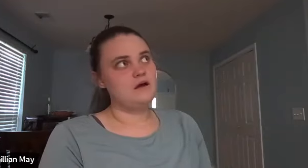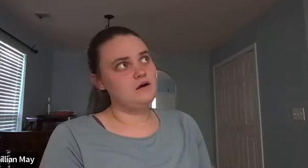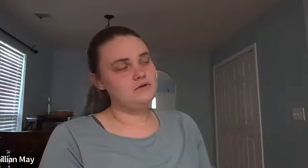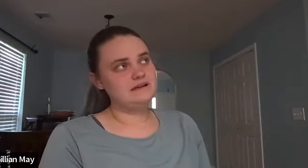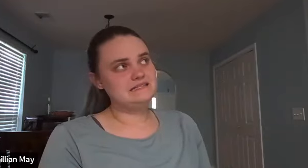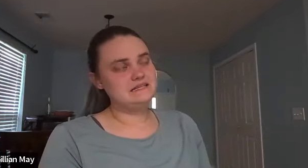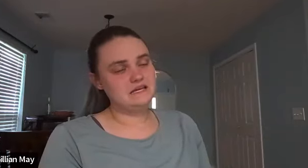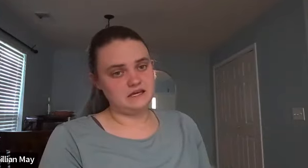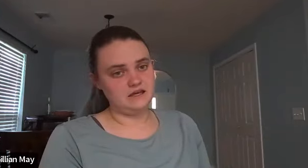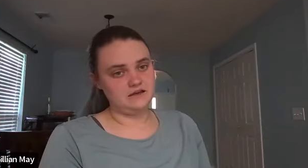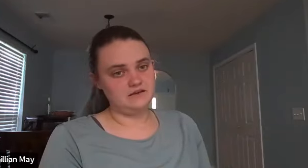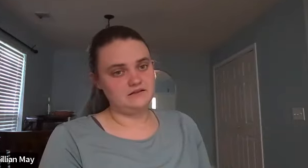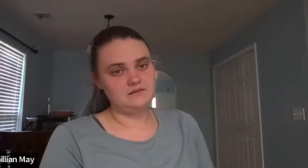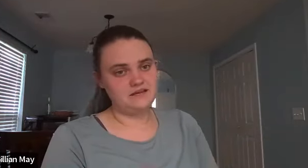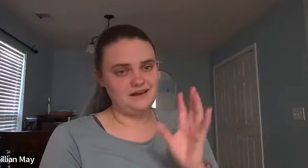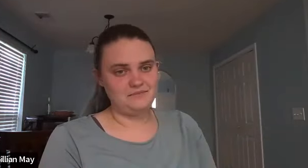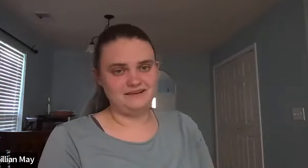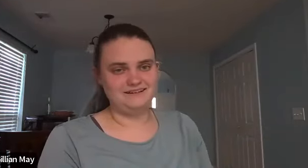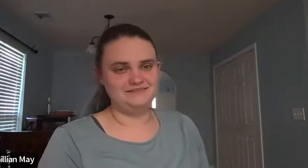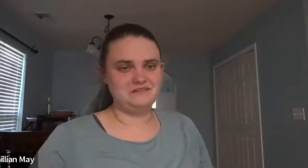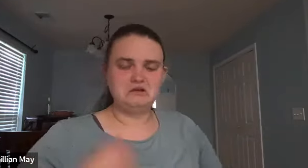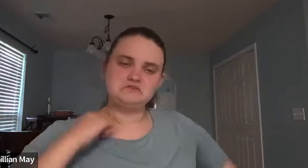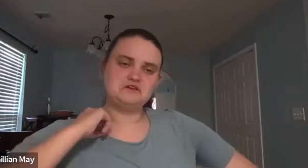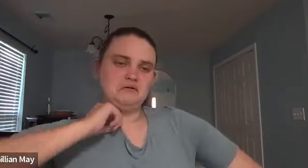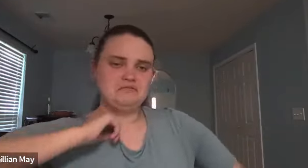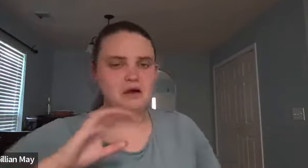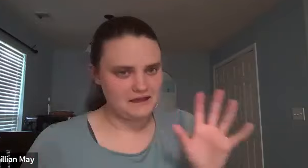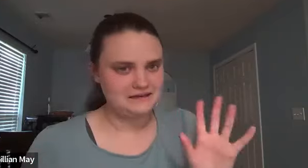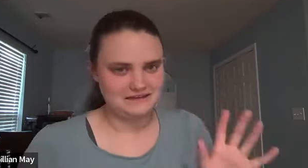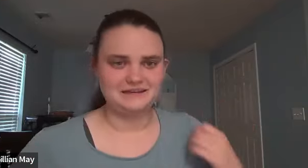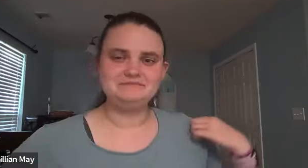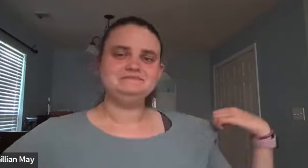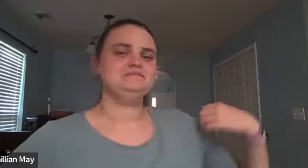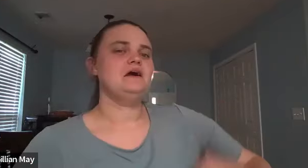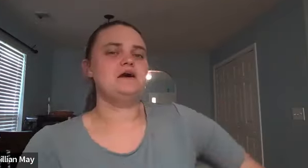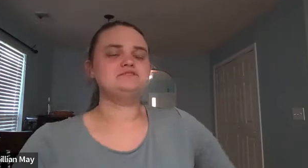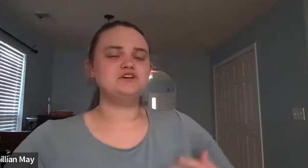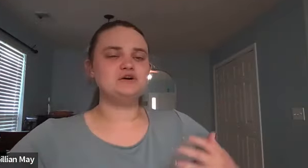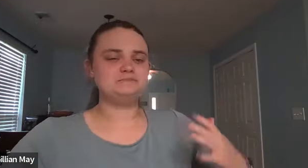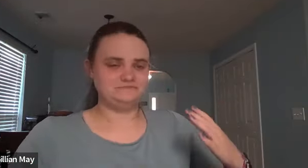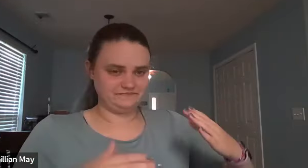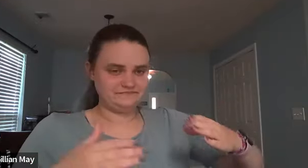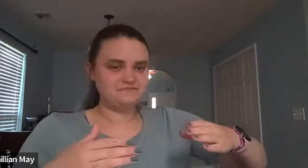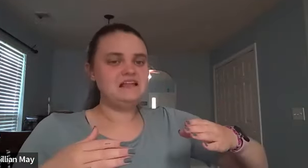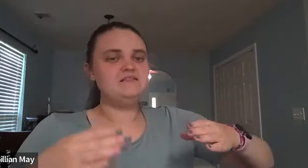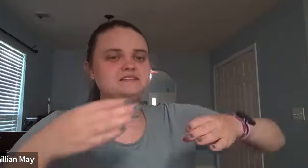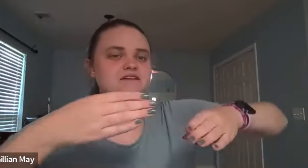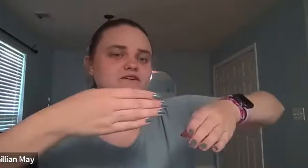Oh, there is kicking. So I'll add kicking. So the sign for